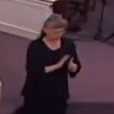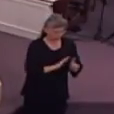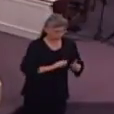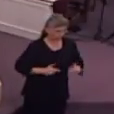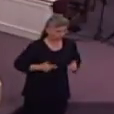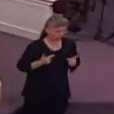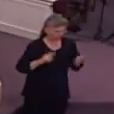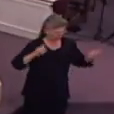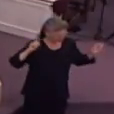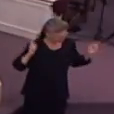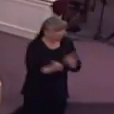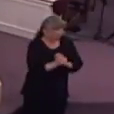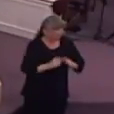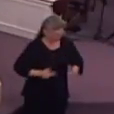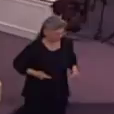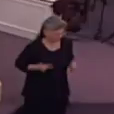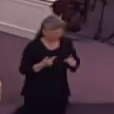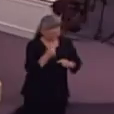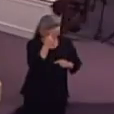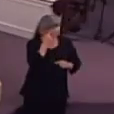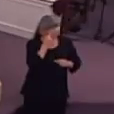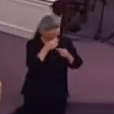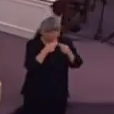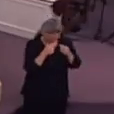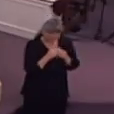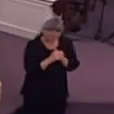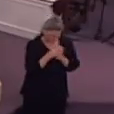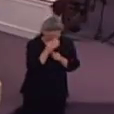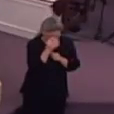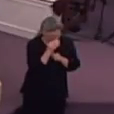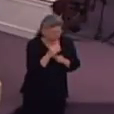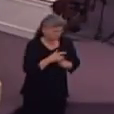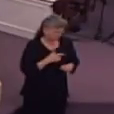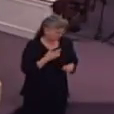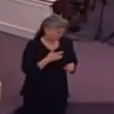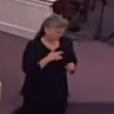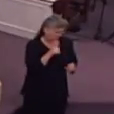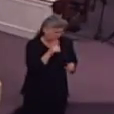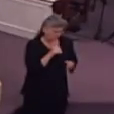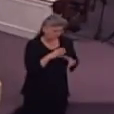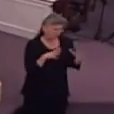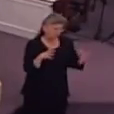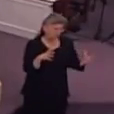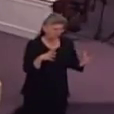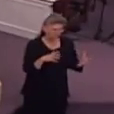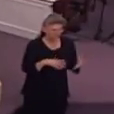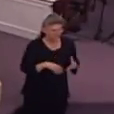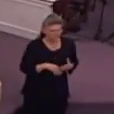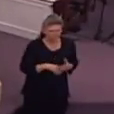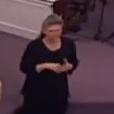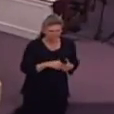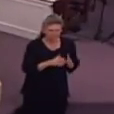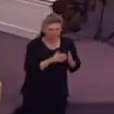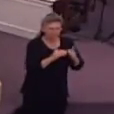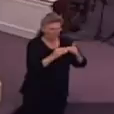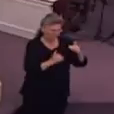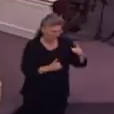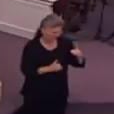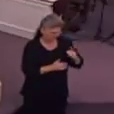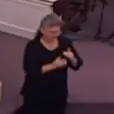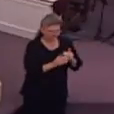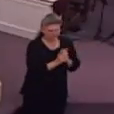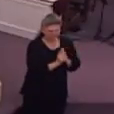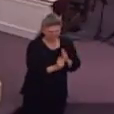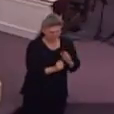it revolutionized her life and her thinking. And even though that she felt like she had a whole lot of shortcomings and that she